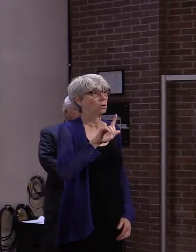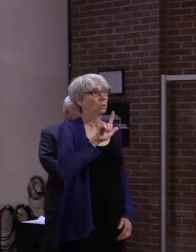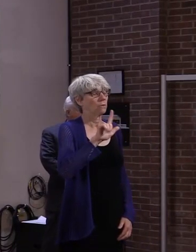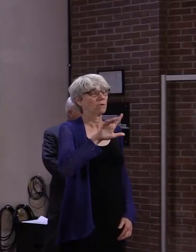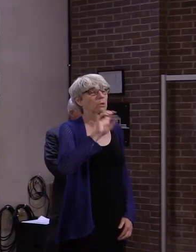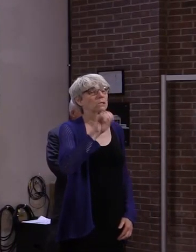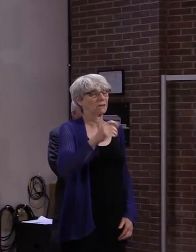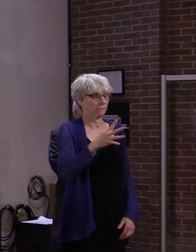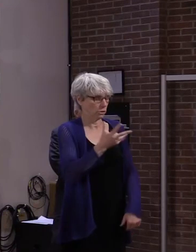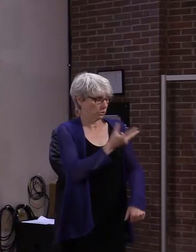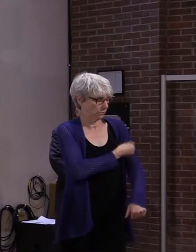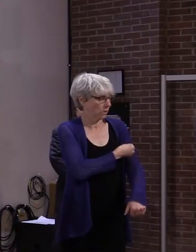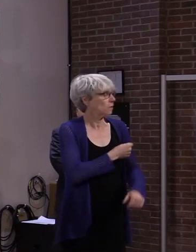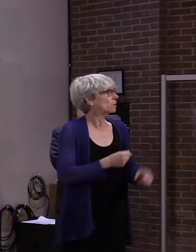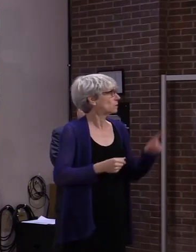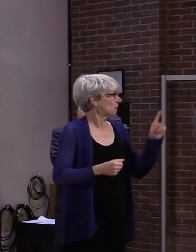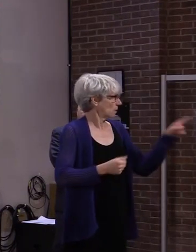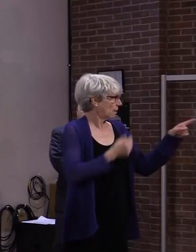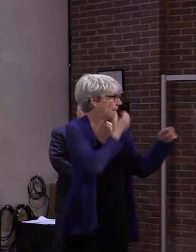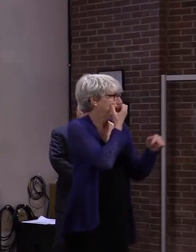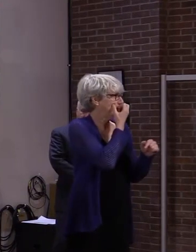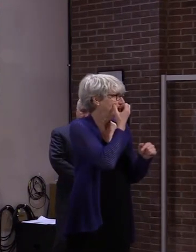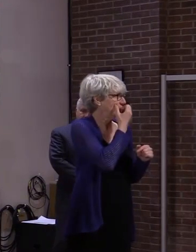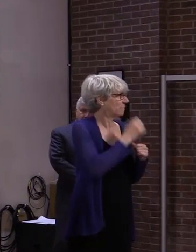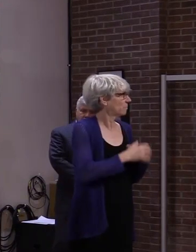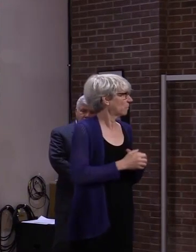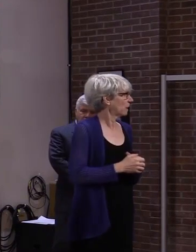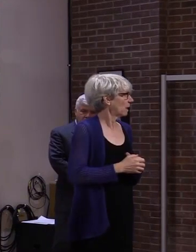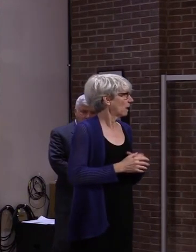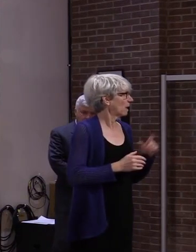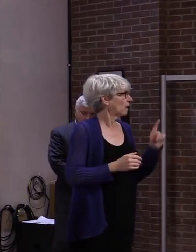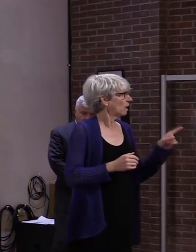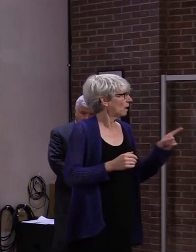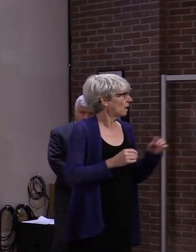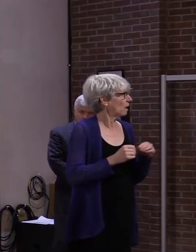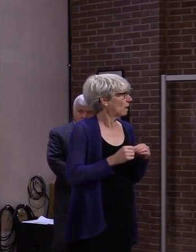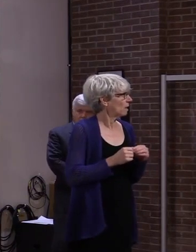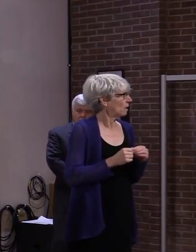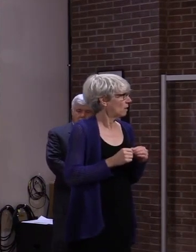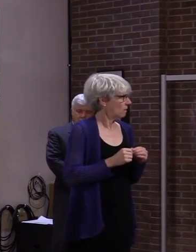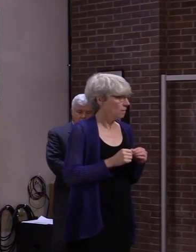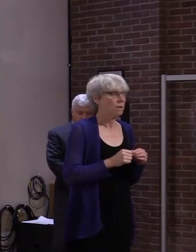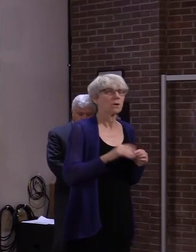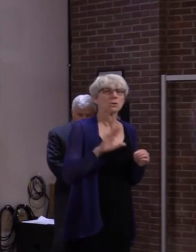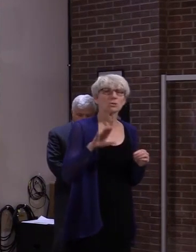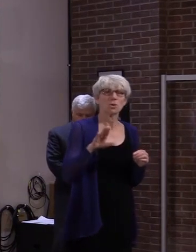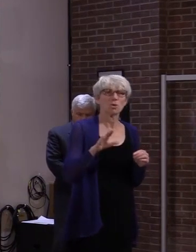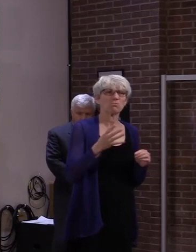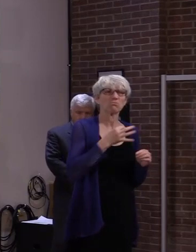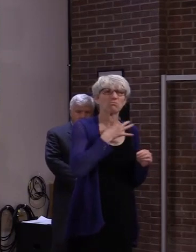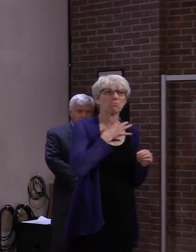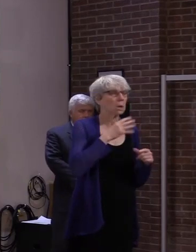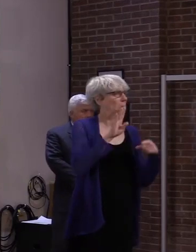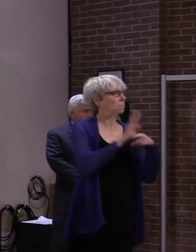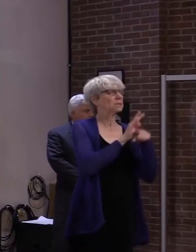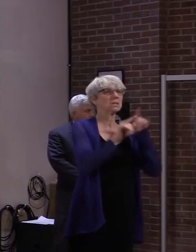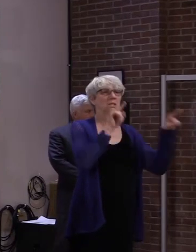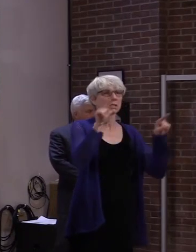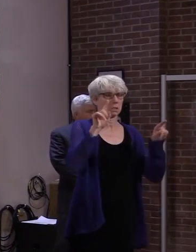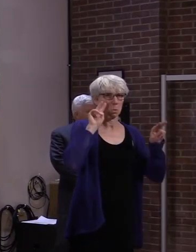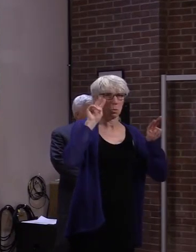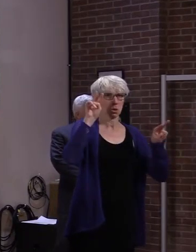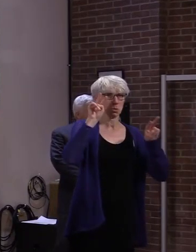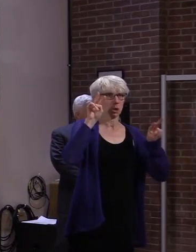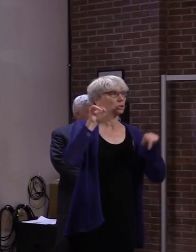so what is your guidance to employers who who see the cdc spread now as you guessed it with six